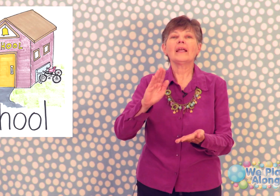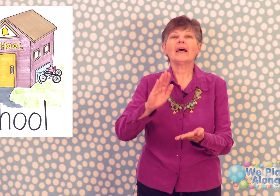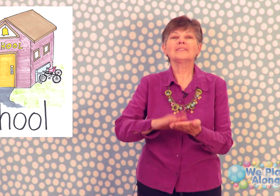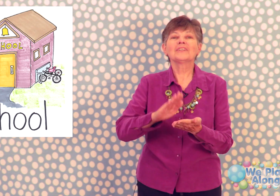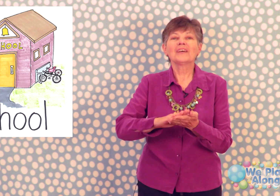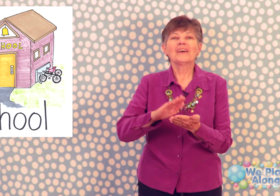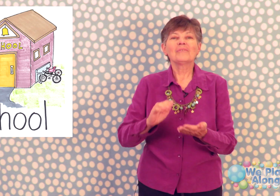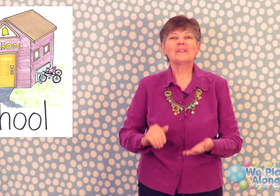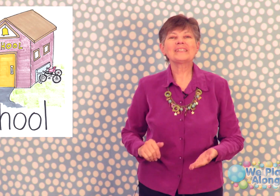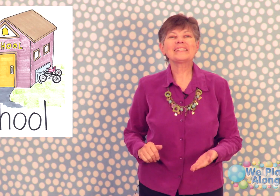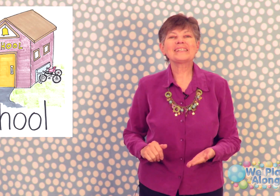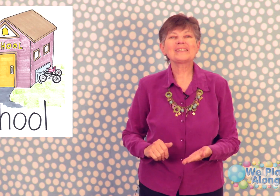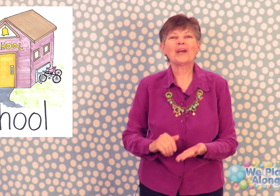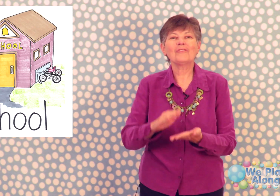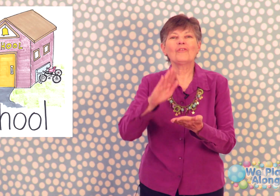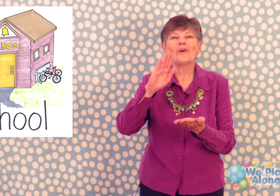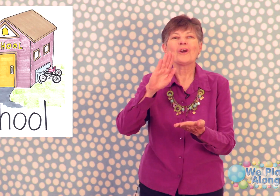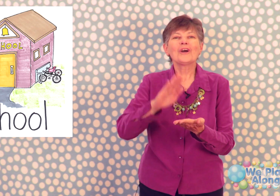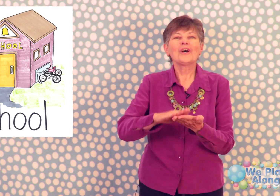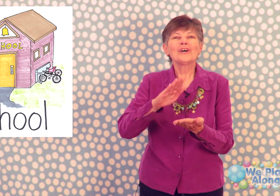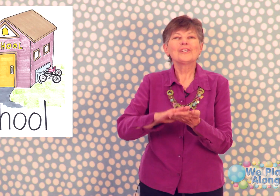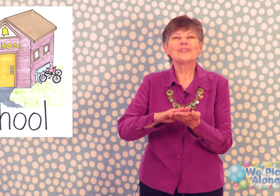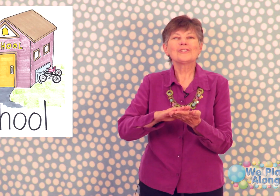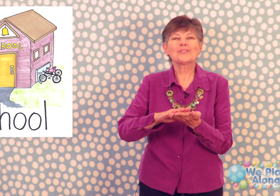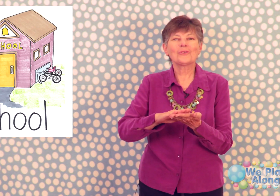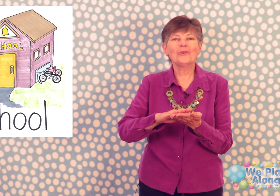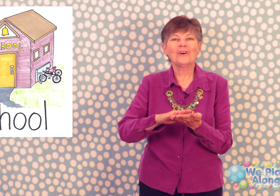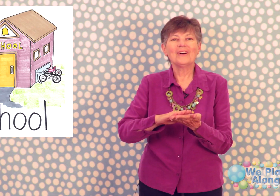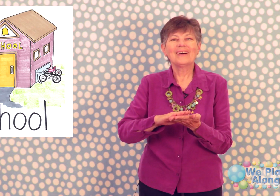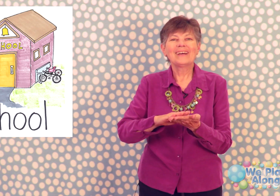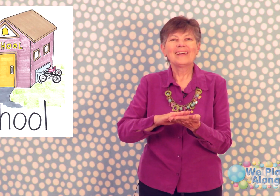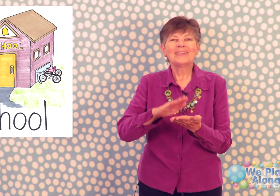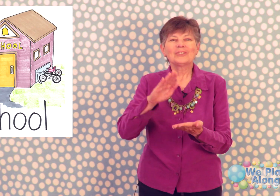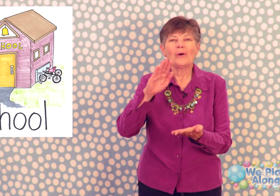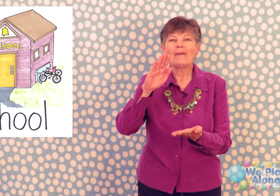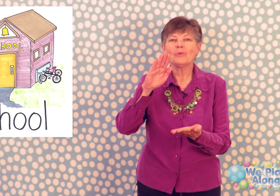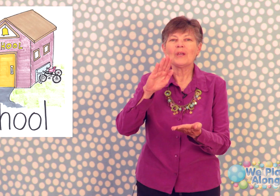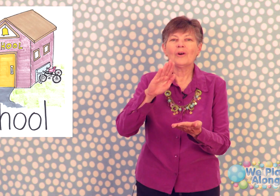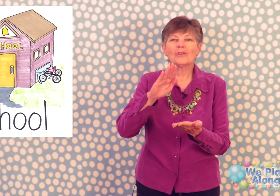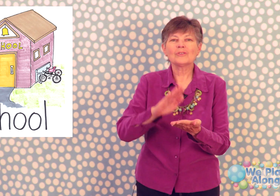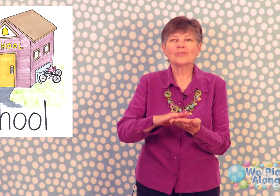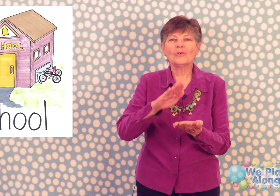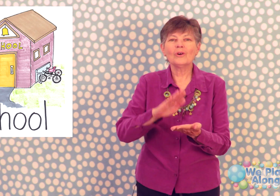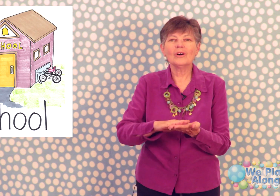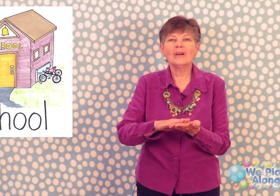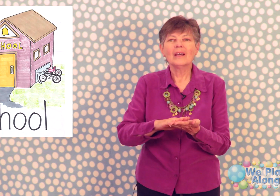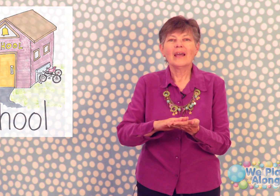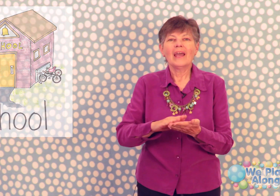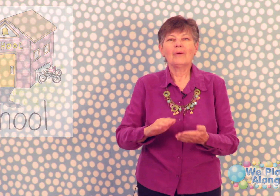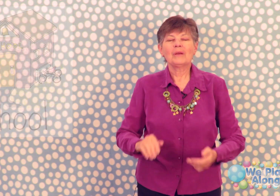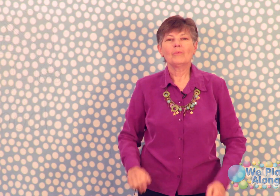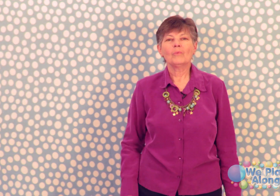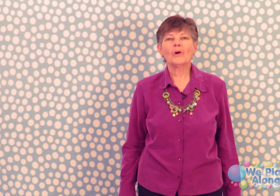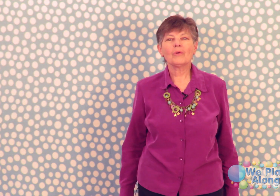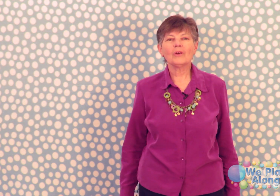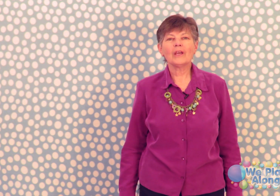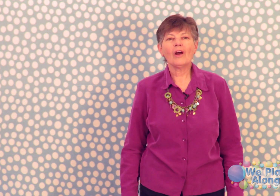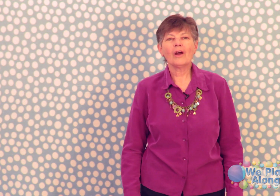class. But this is a sign for school. So after we go to school and we work really hard